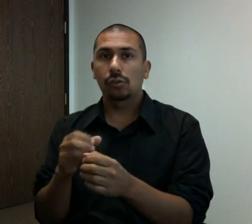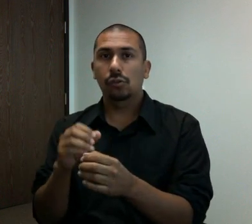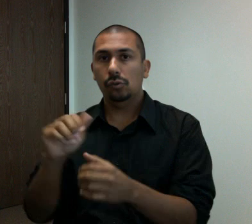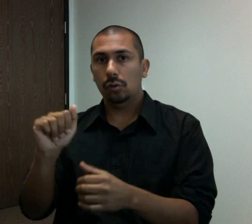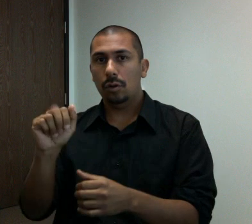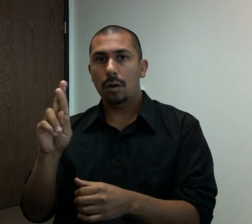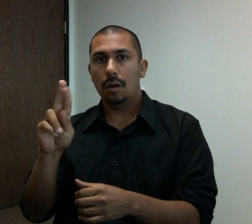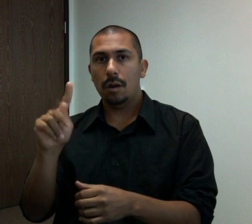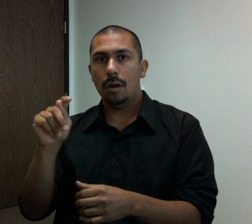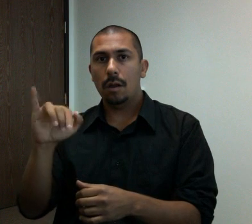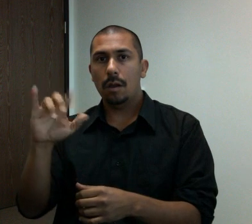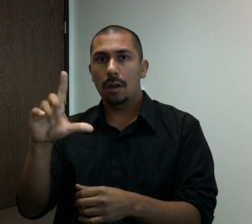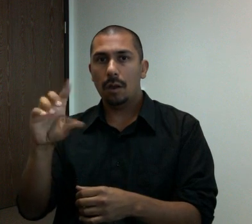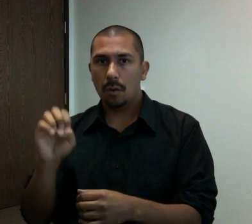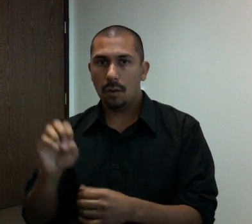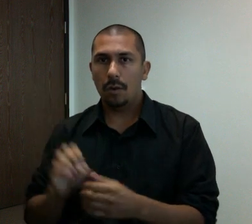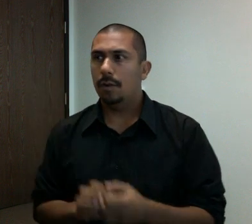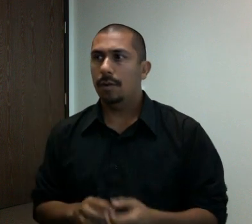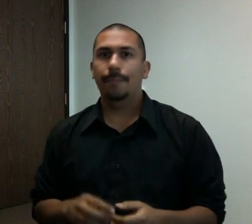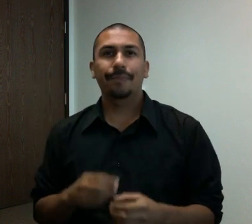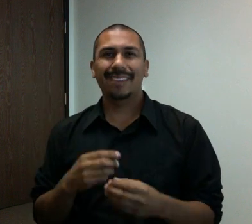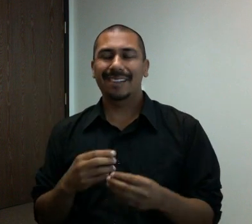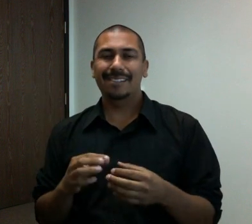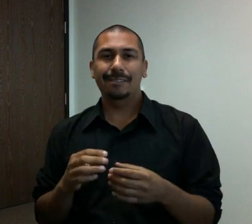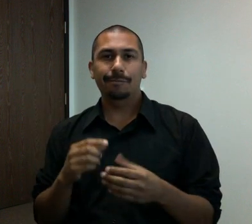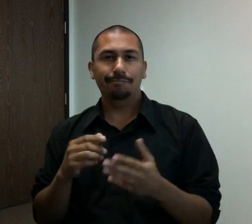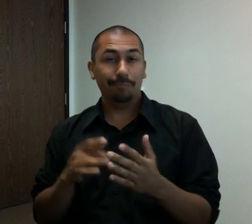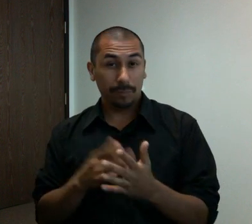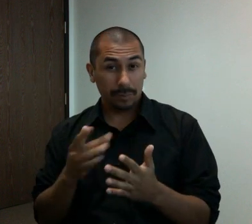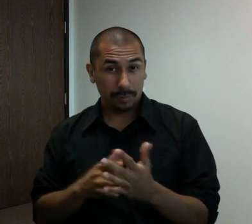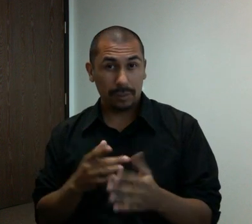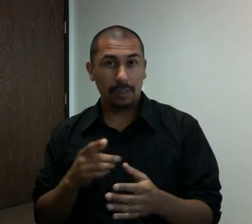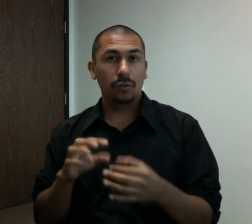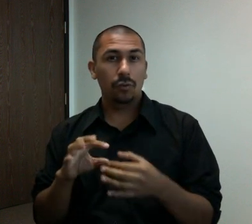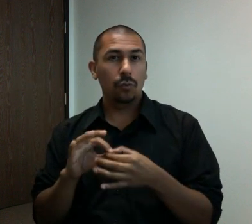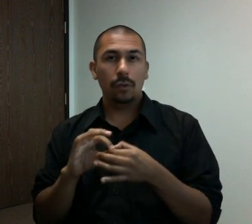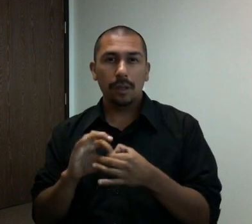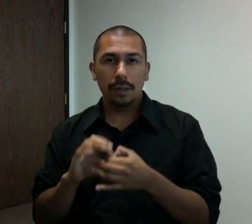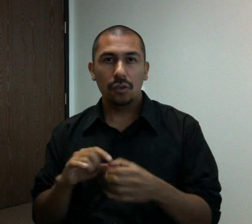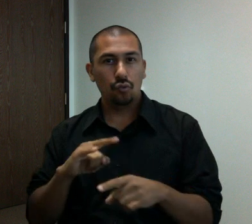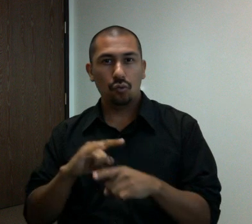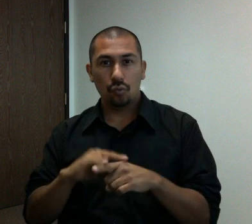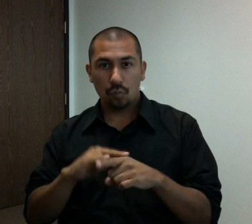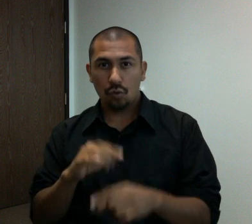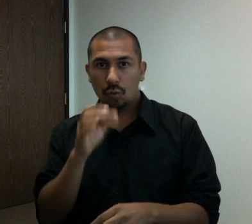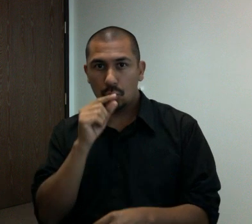up again and again. Well, maybe that should be a heading in your report, and under that you can put both of the article's